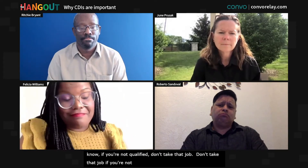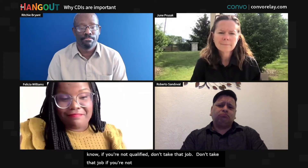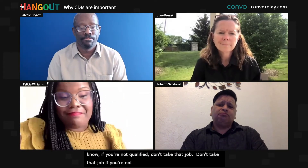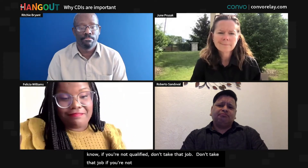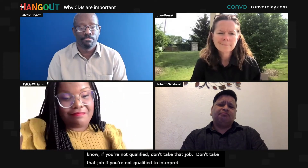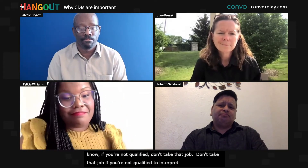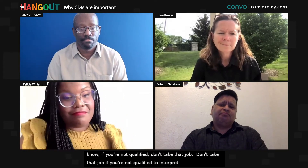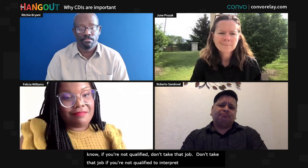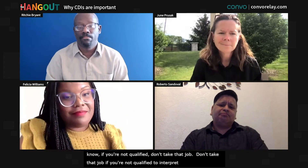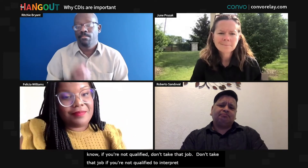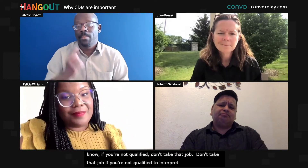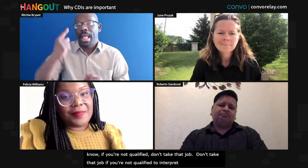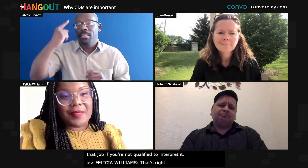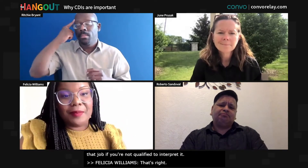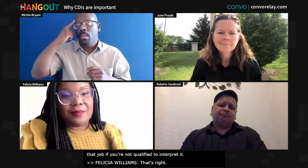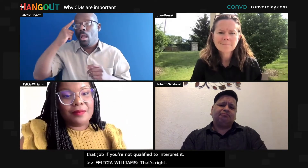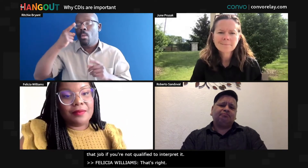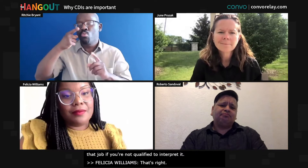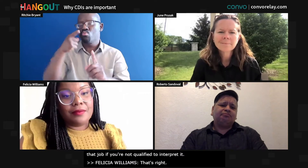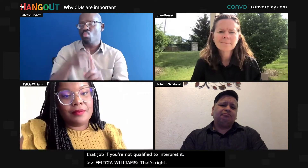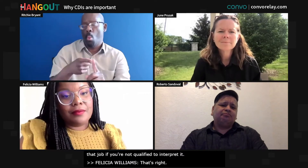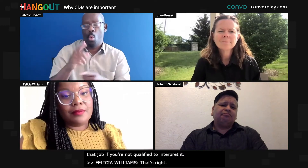is Felicia. Absolutely. Yeah.